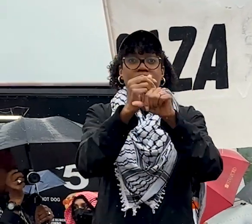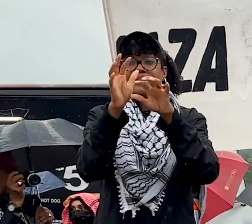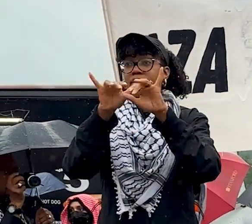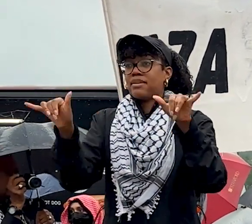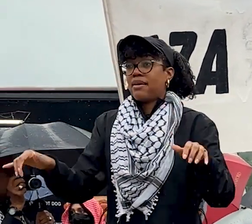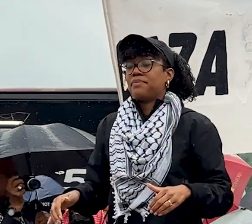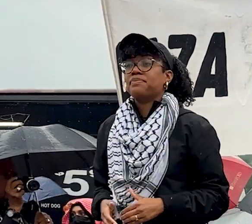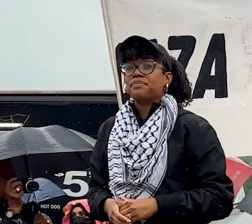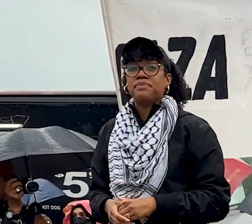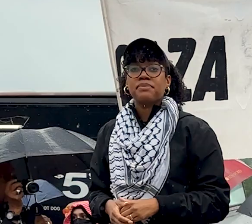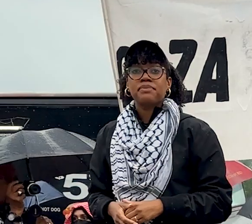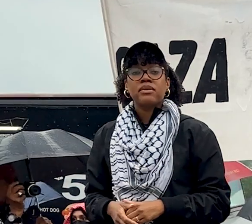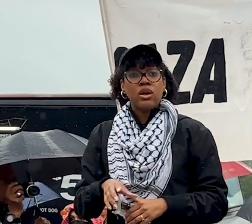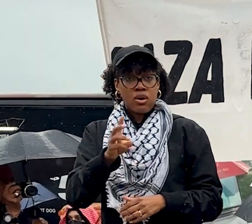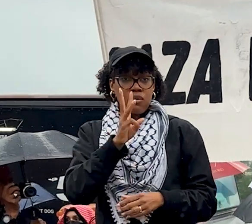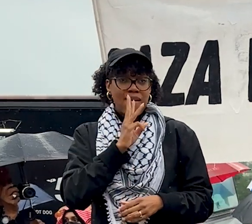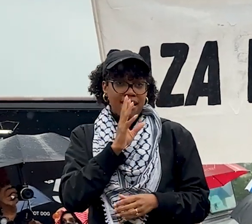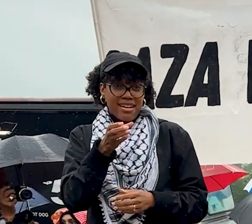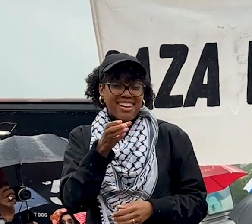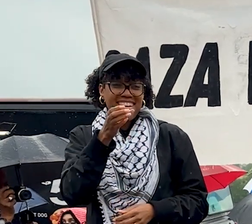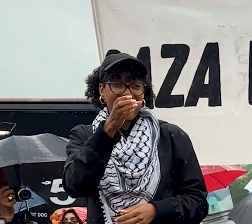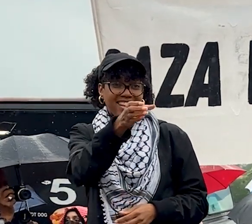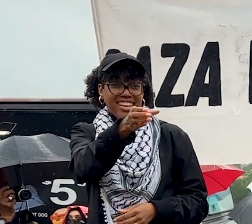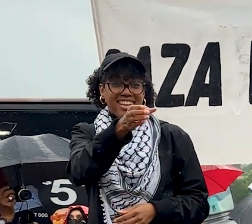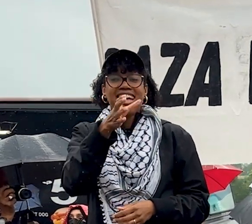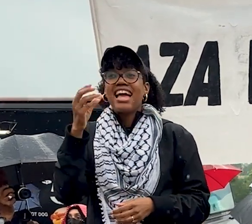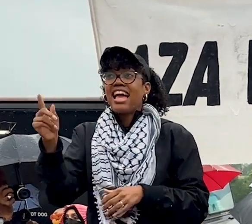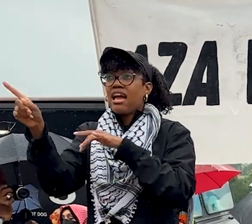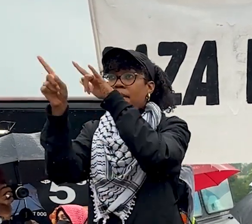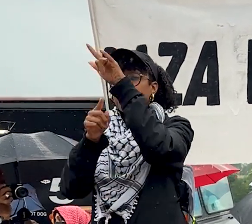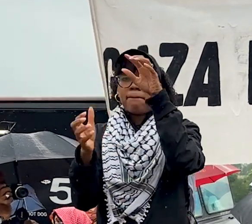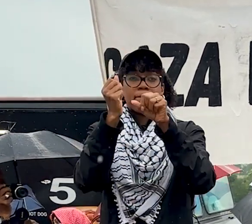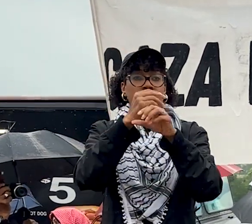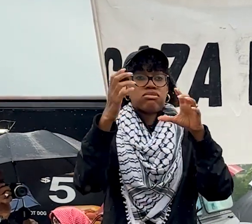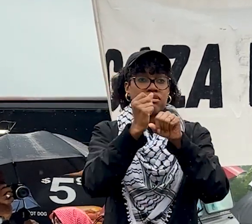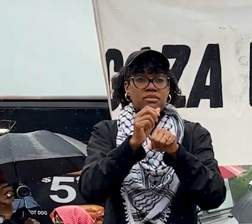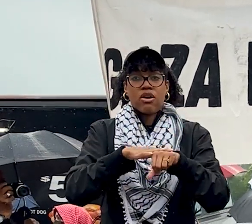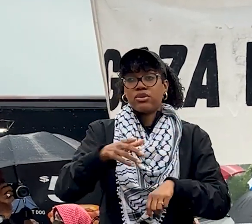While you get that barrel of water, we're gonna drop another bomb on you.